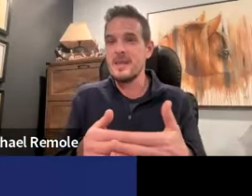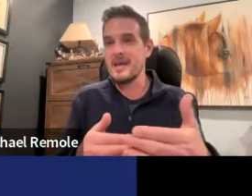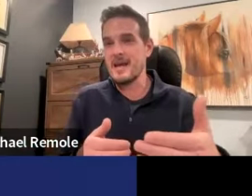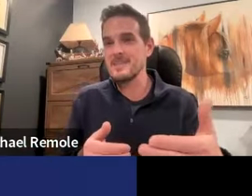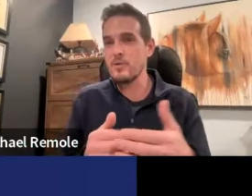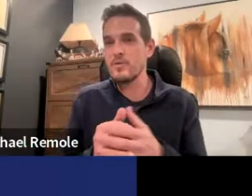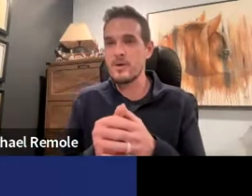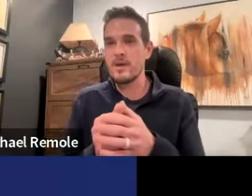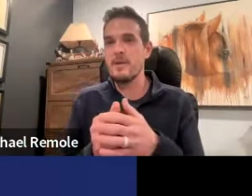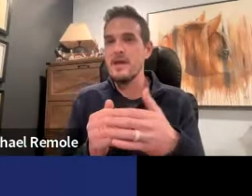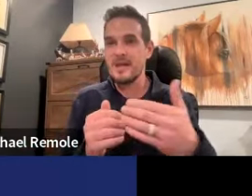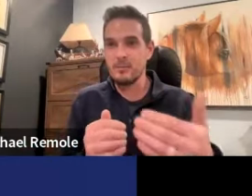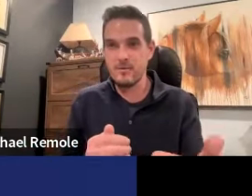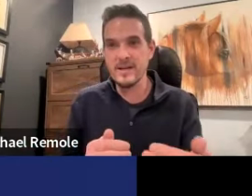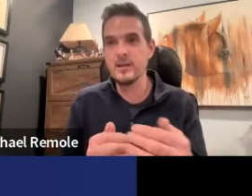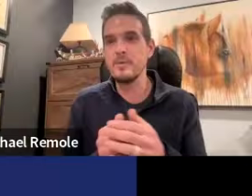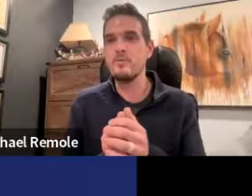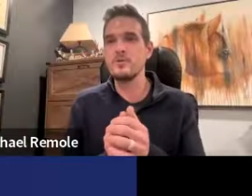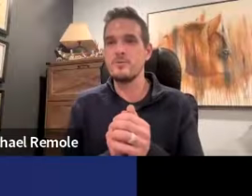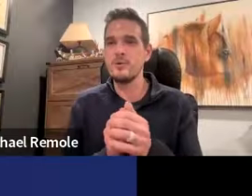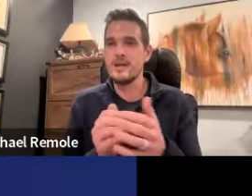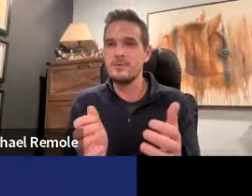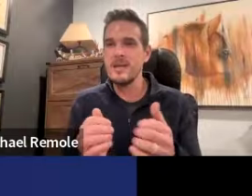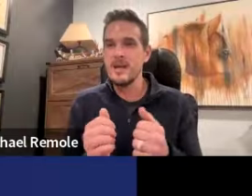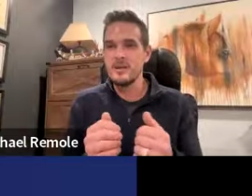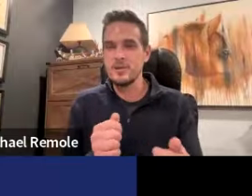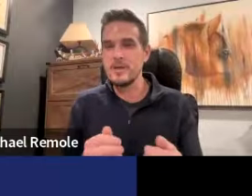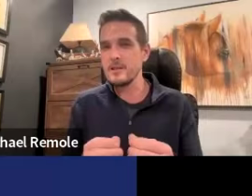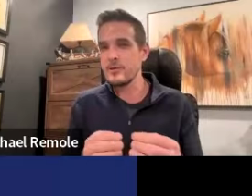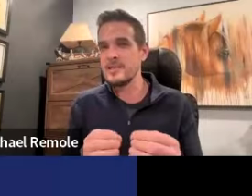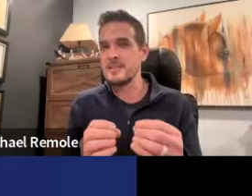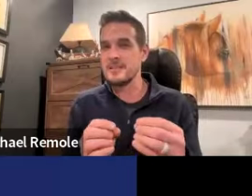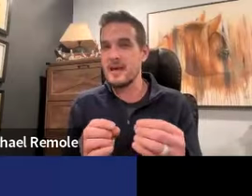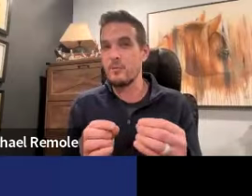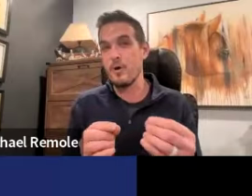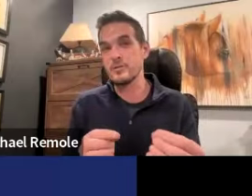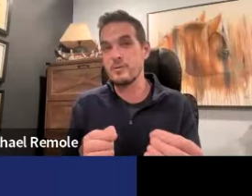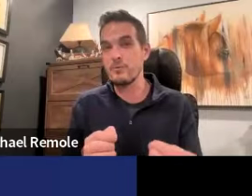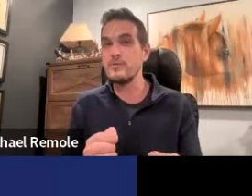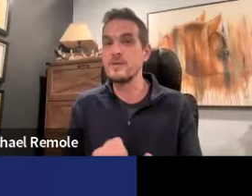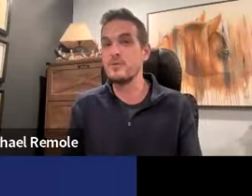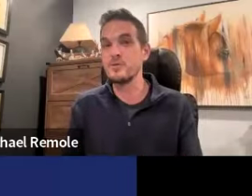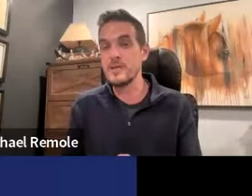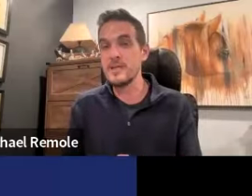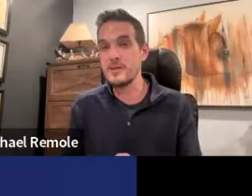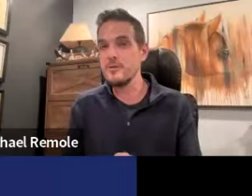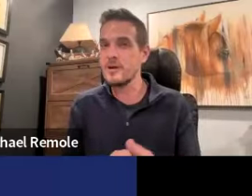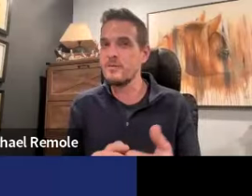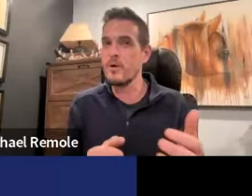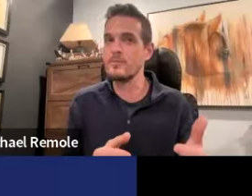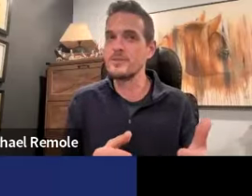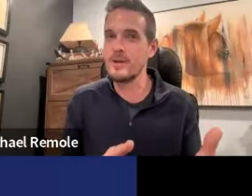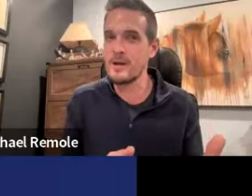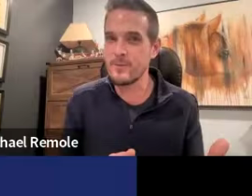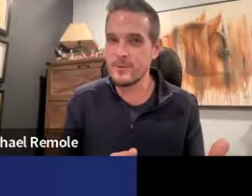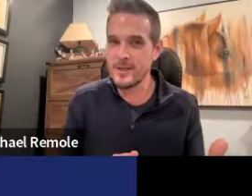and they could ask more for him. They could provide a little bit more support. And it was doing little things as to help also improve some of those reading cues